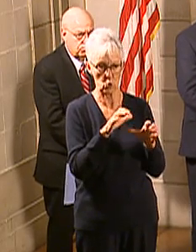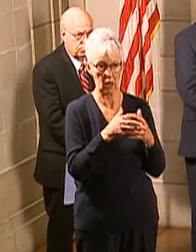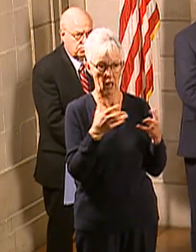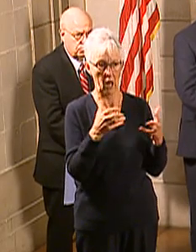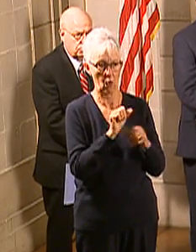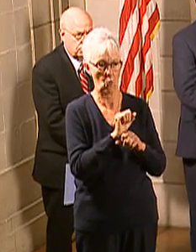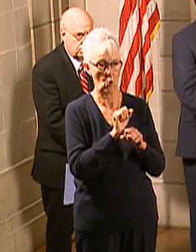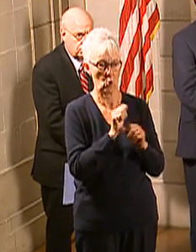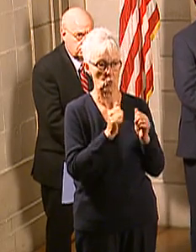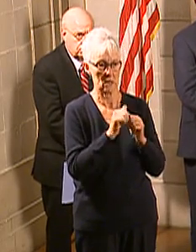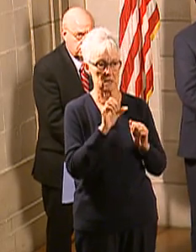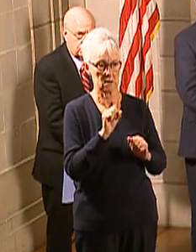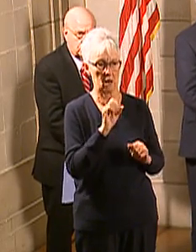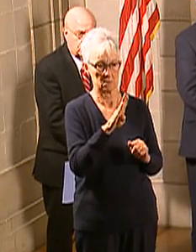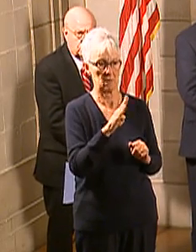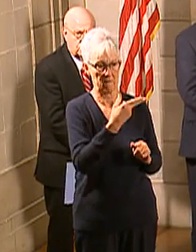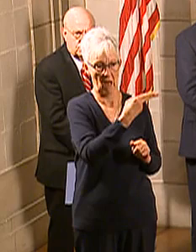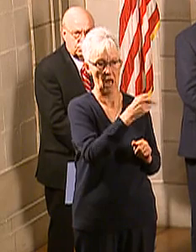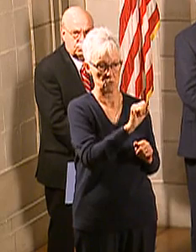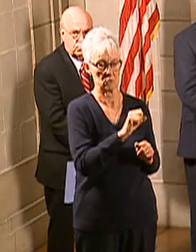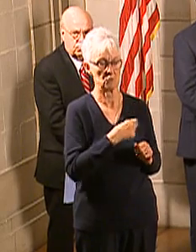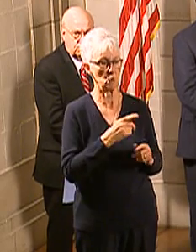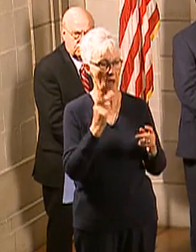School over there. So I do think you're seeing more